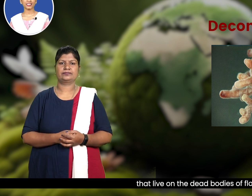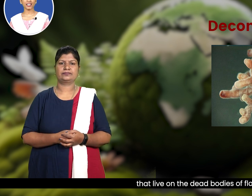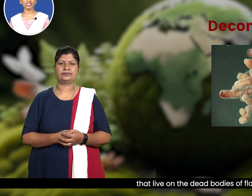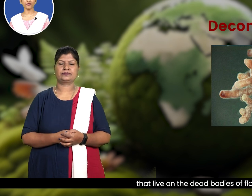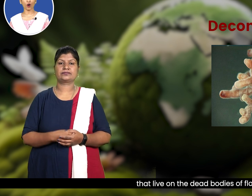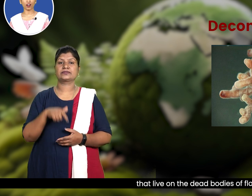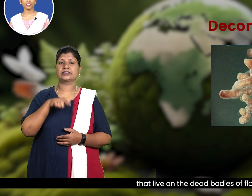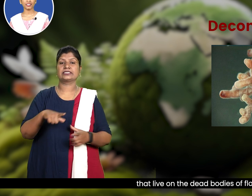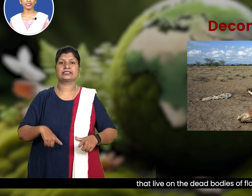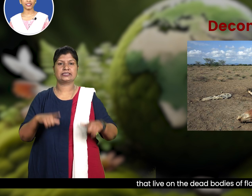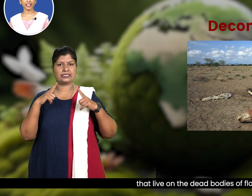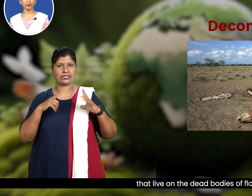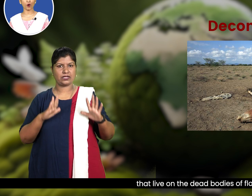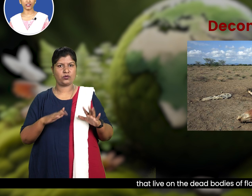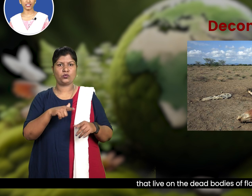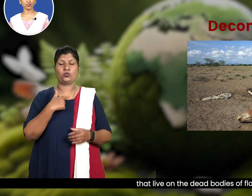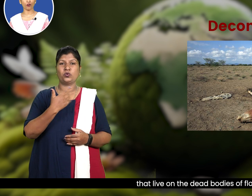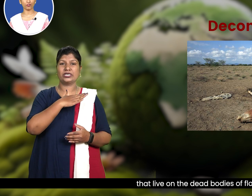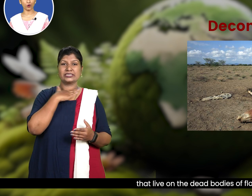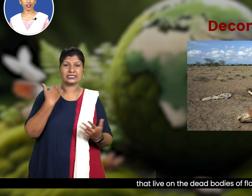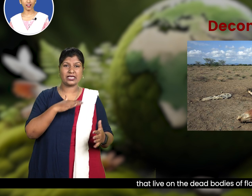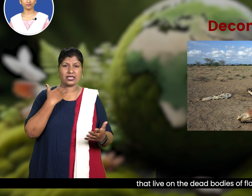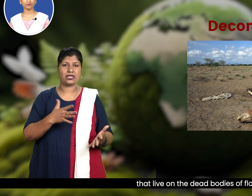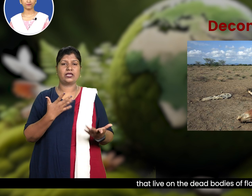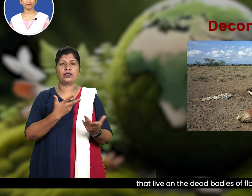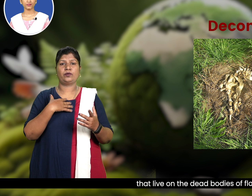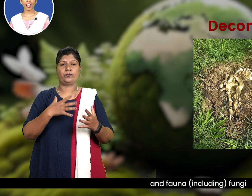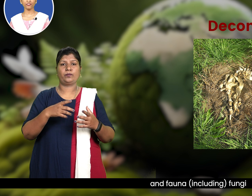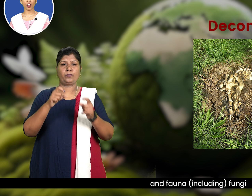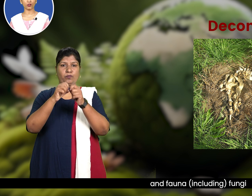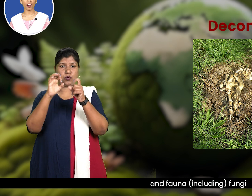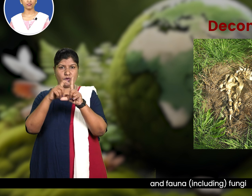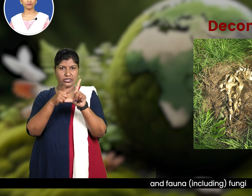that live on the dead bodies of flora and fauna,